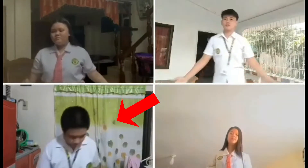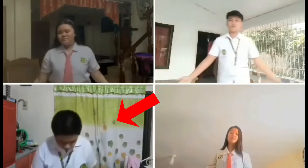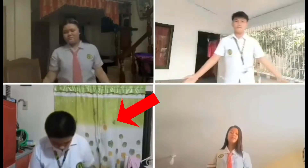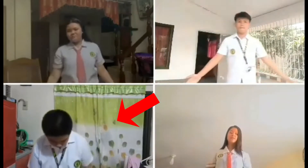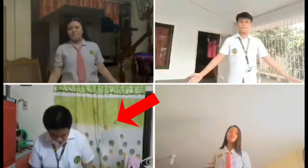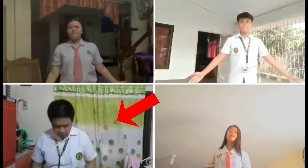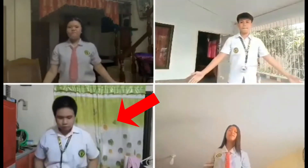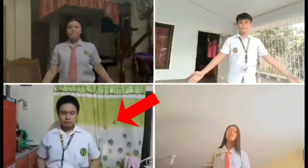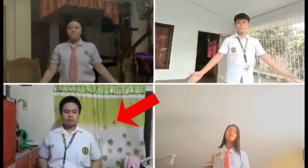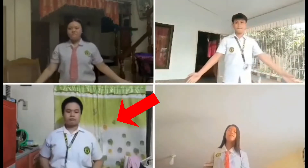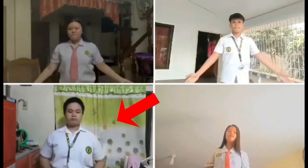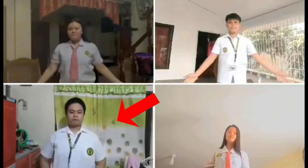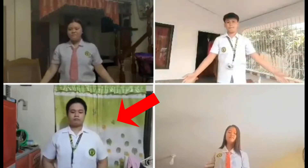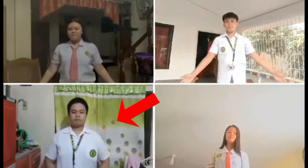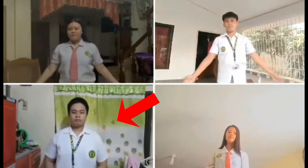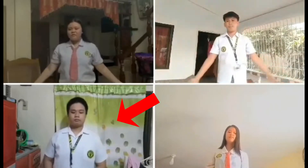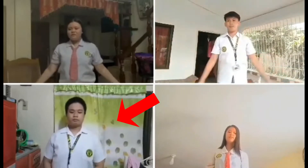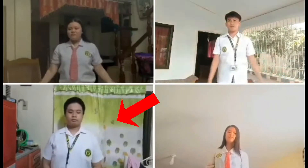humility.